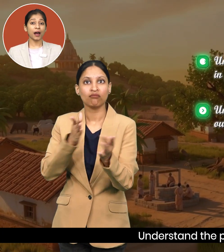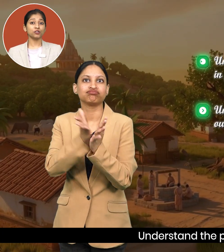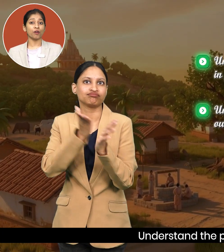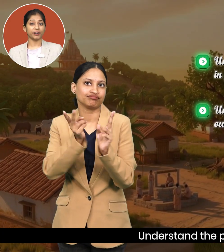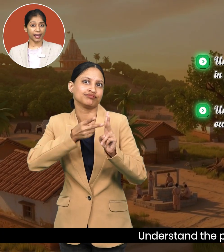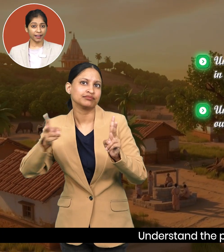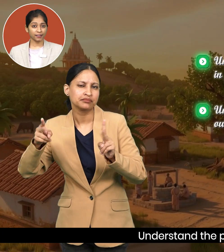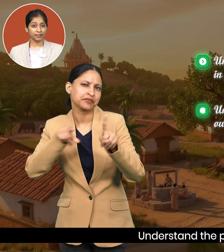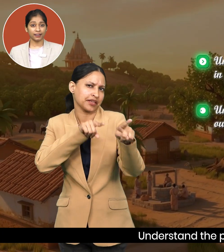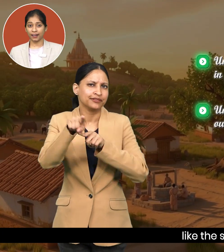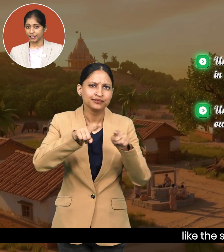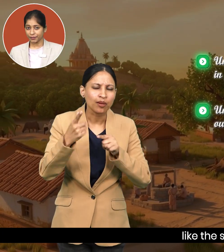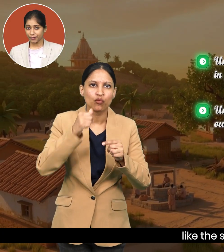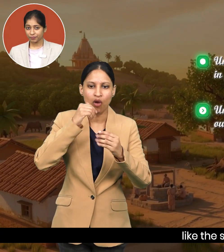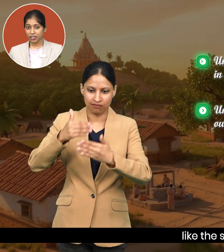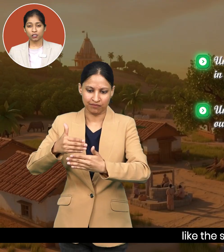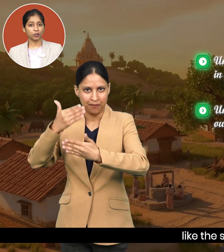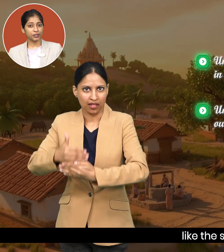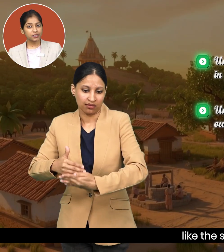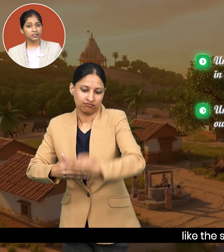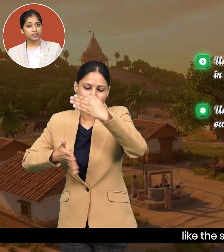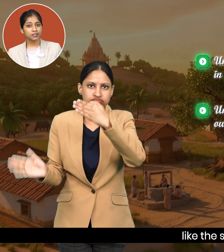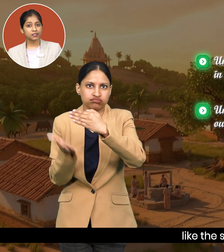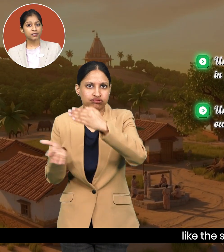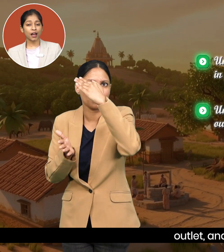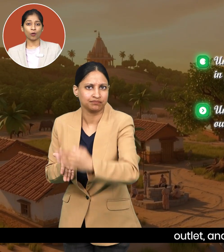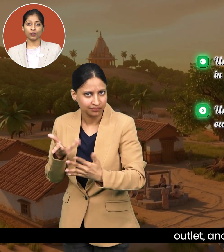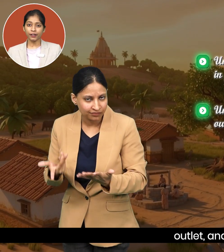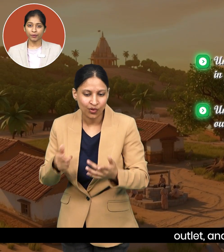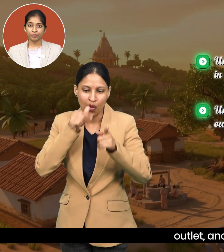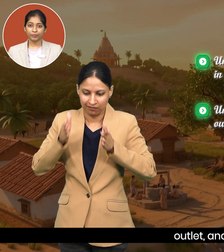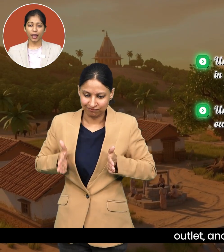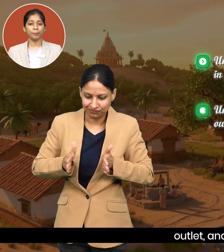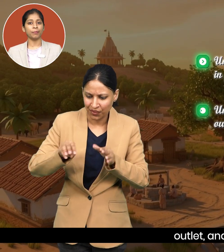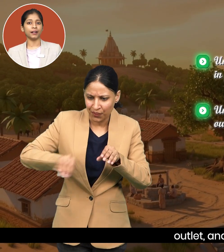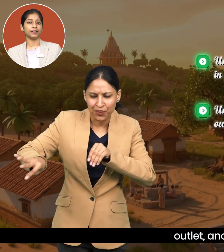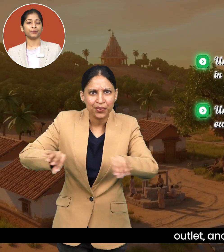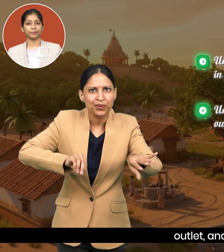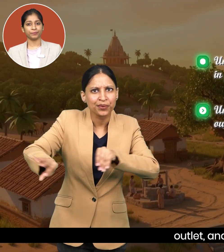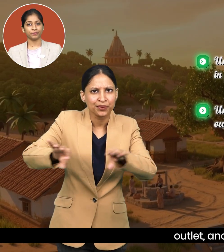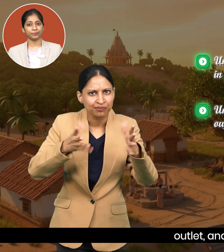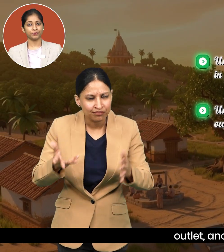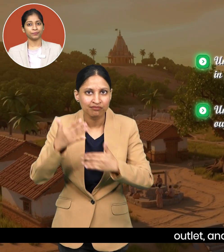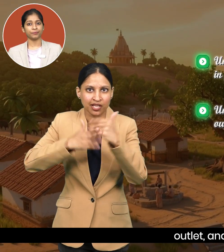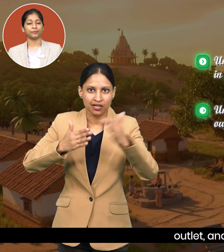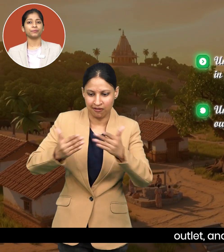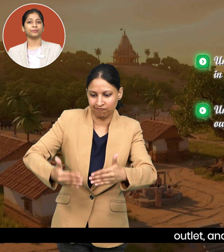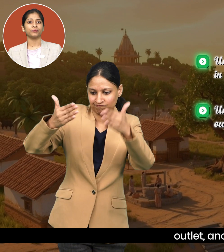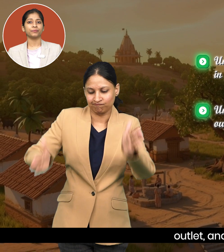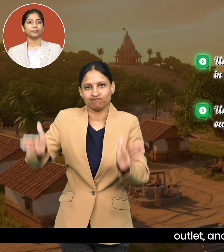Understand the parts of a tank like the sluice, outlet and bund.